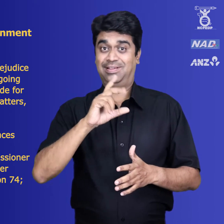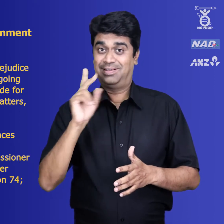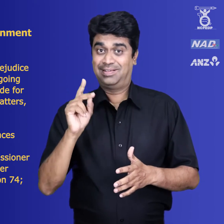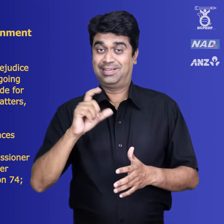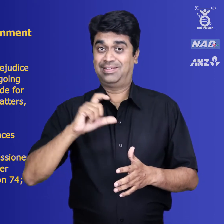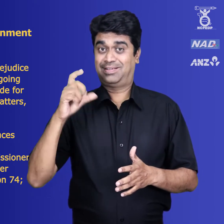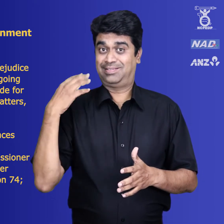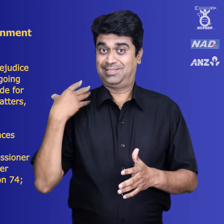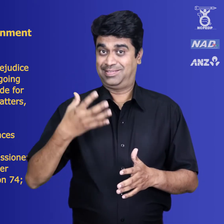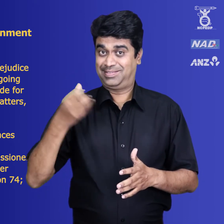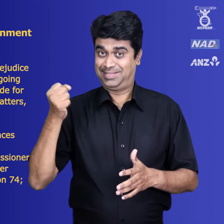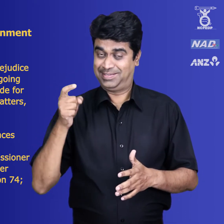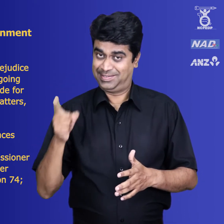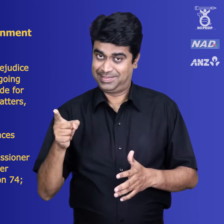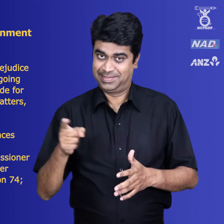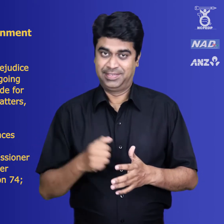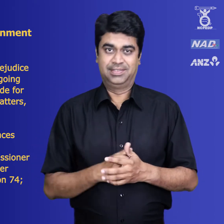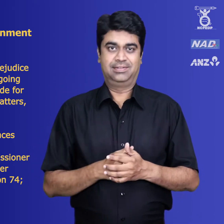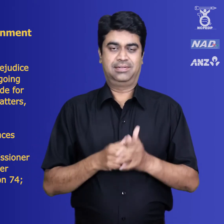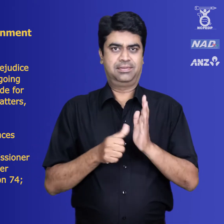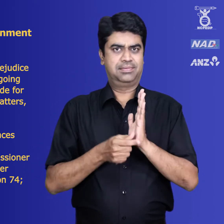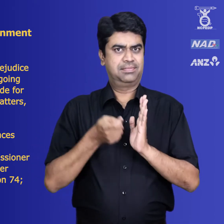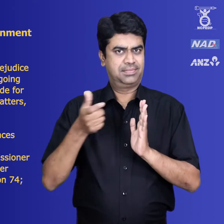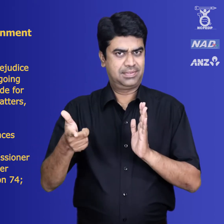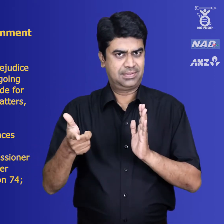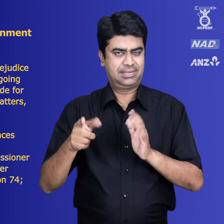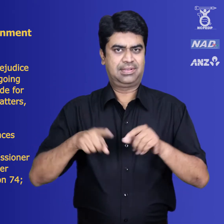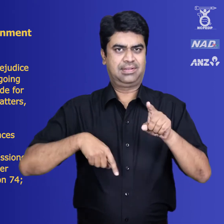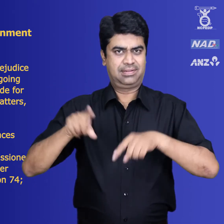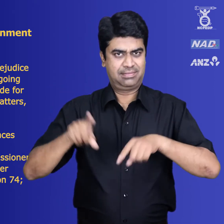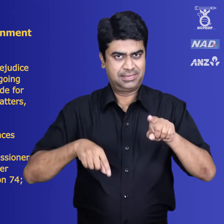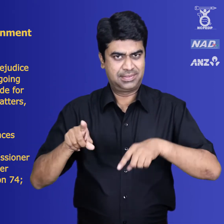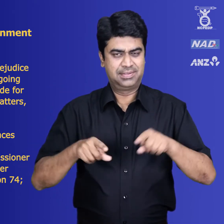Commissioners under subsection 4 of section 74.